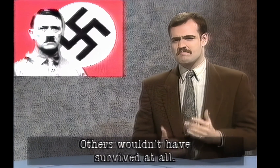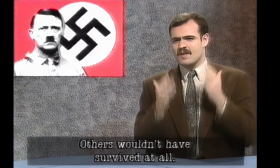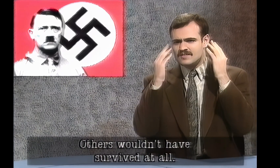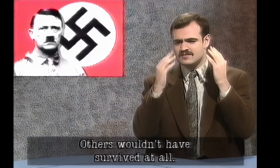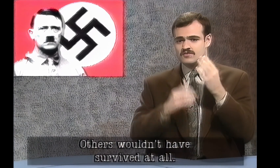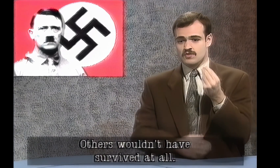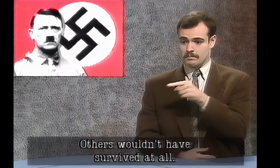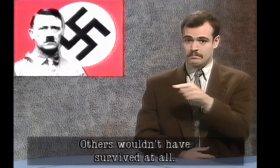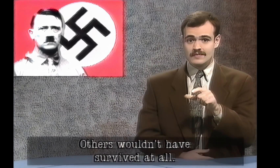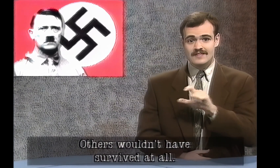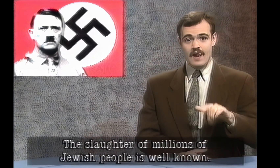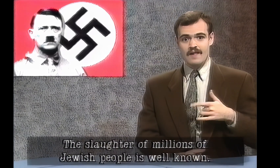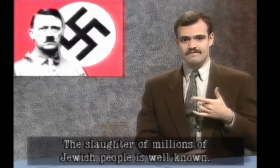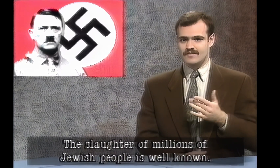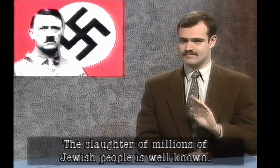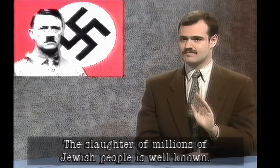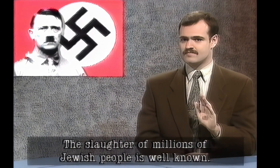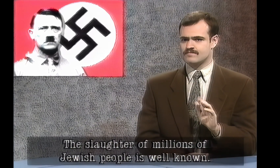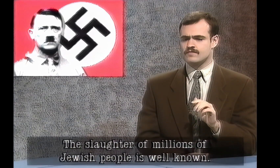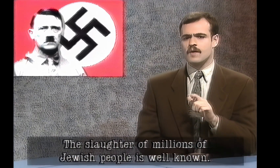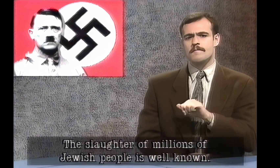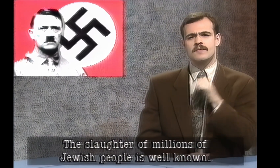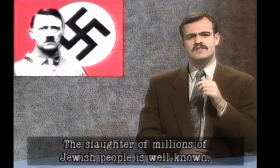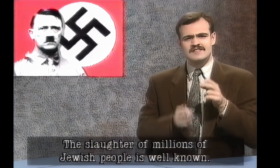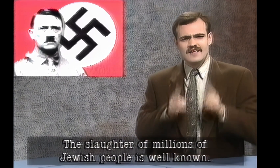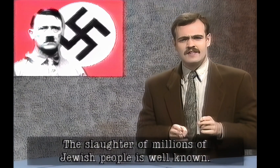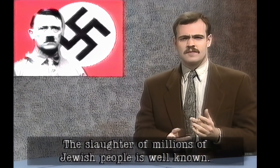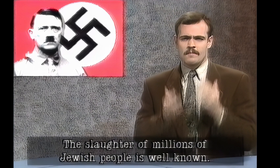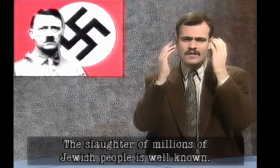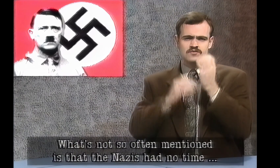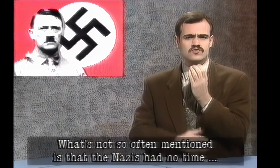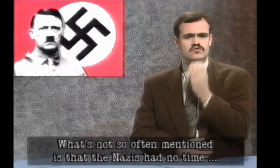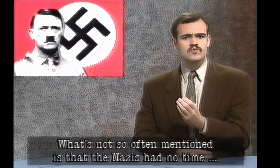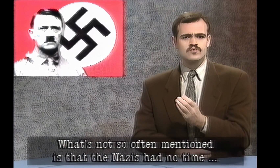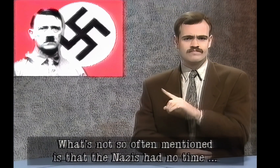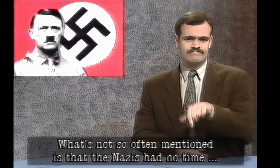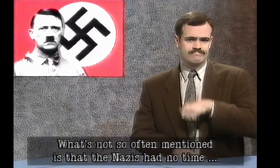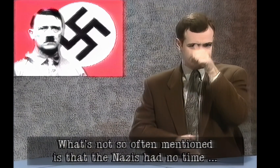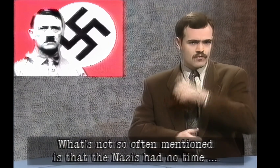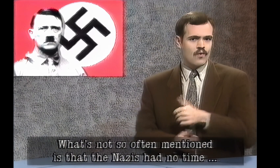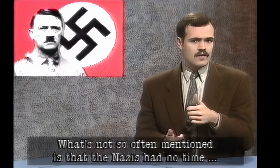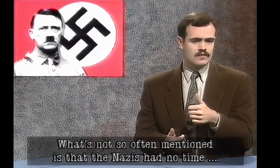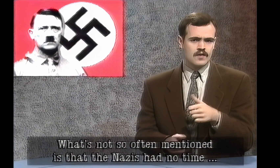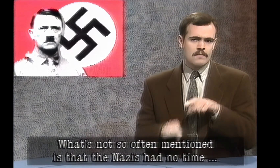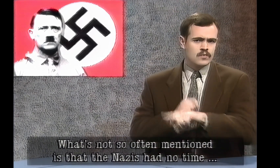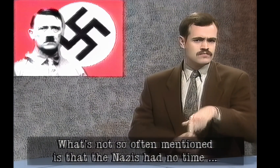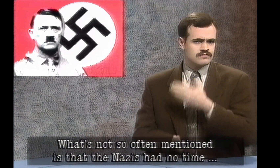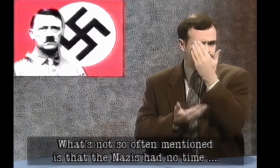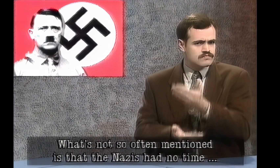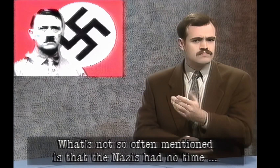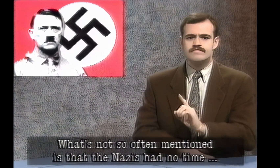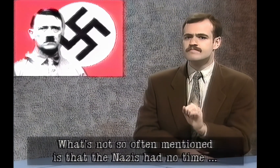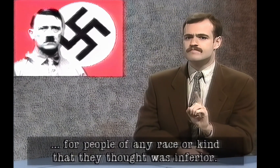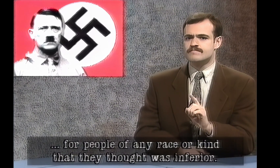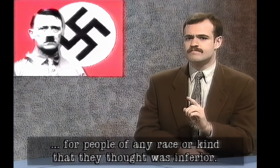wouldn't have survived at all. The slaughter of millions of Jewish people is well known. What's not so often mentioned is that the Nazis had